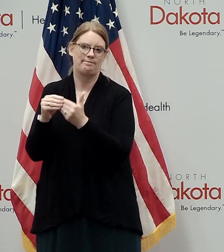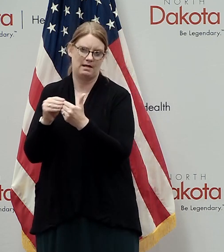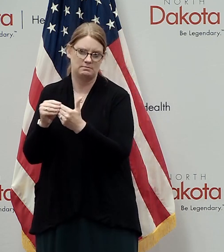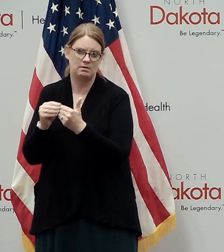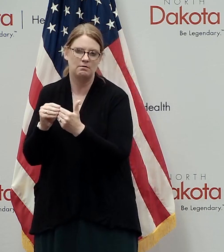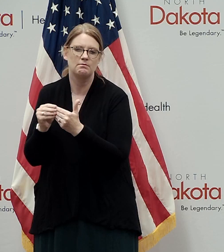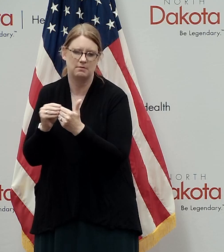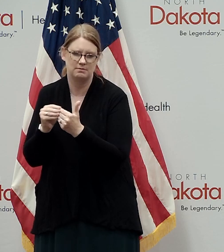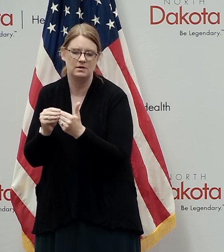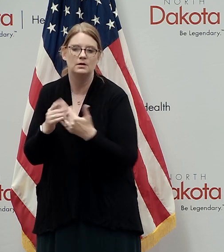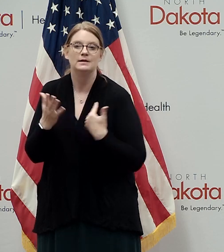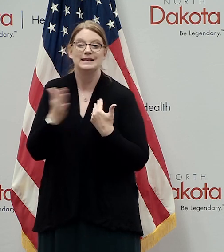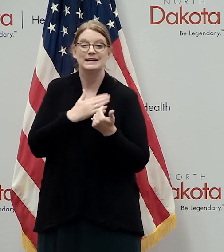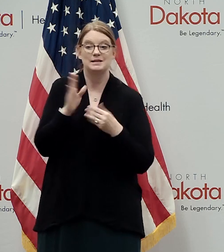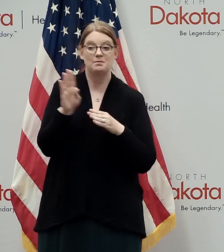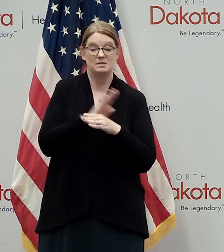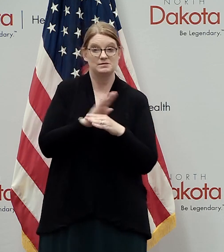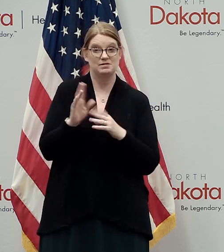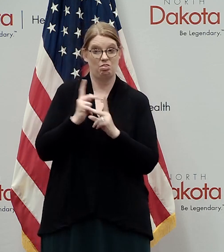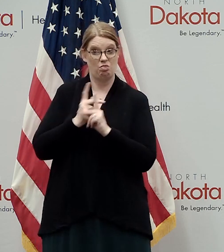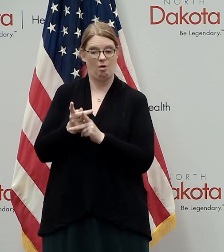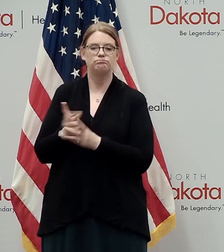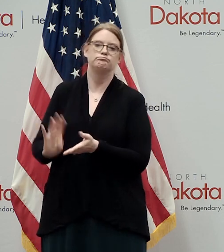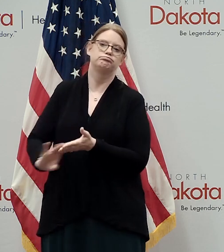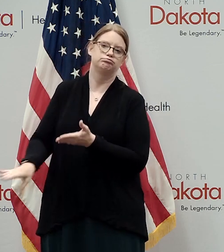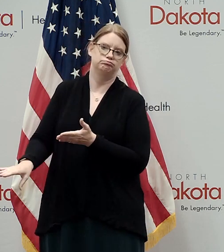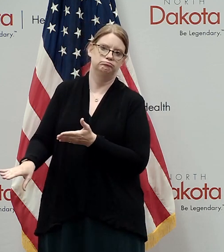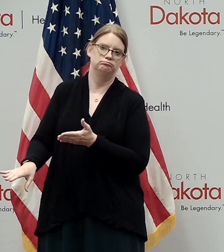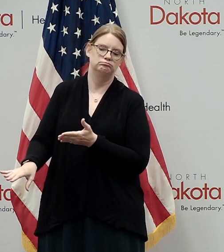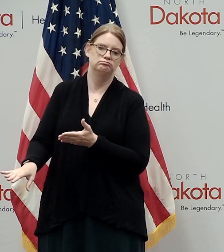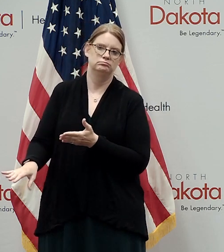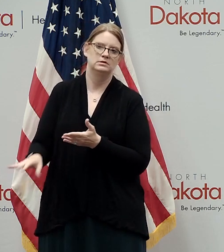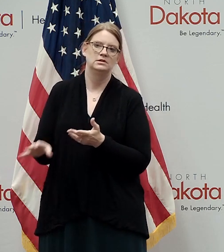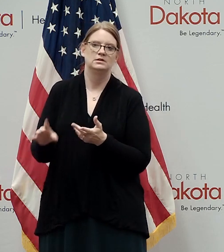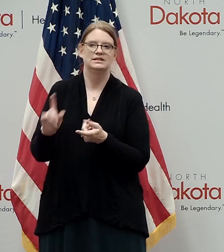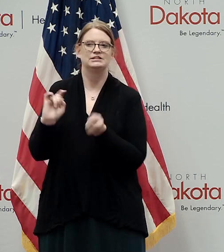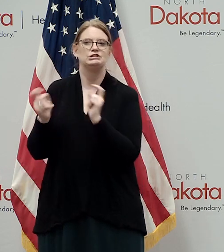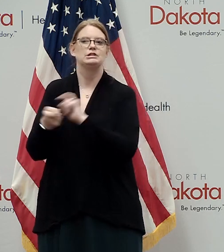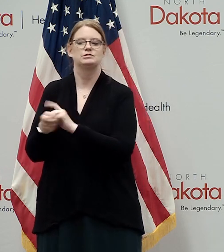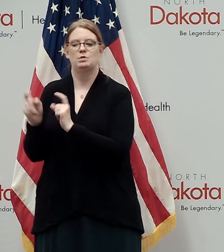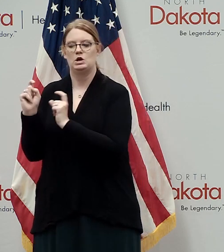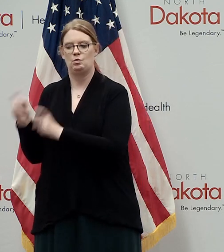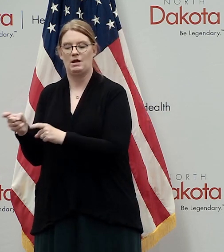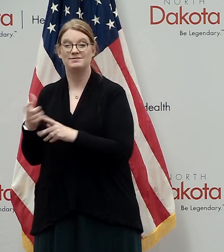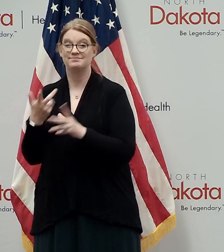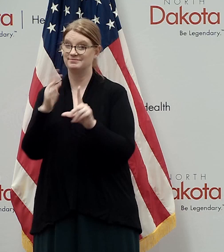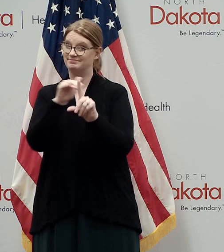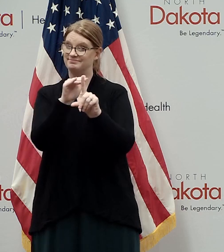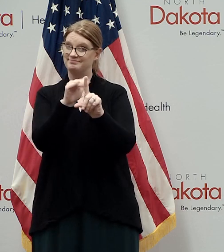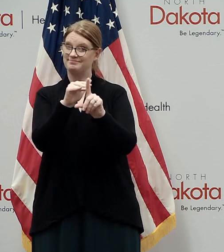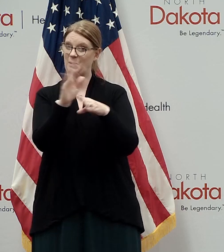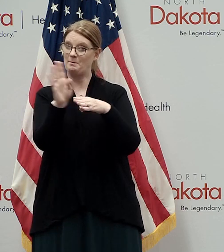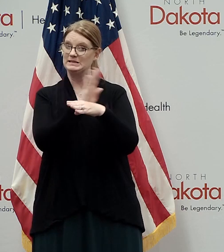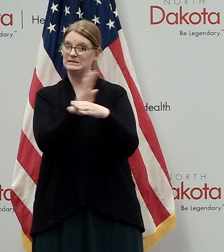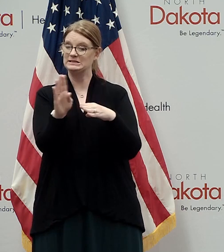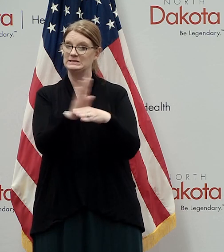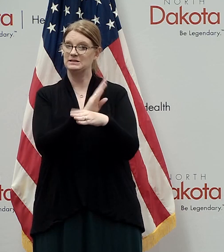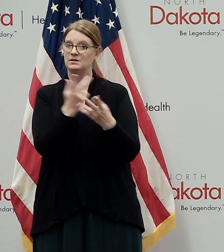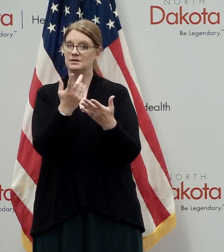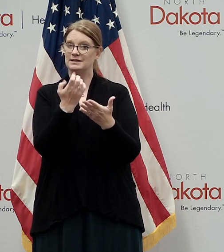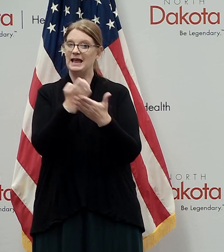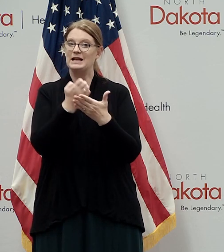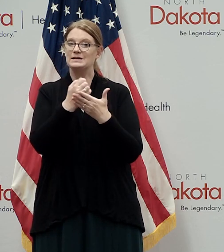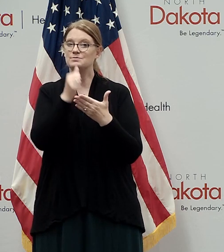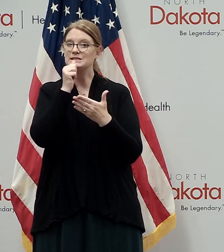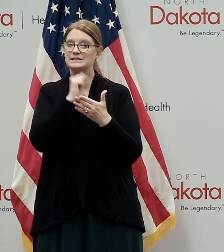for businesses to have a loan forgiven, essentially turning the money into a grant. We wanted to remind businesses on the upcoming Economic